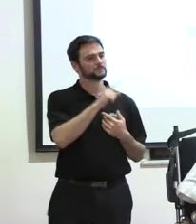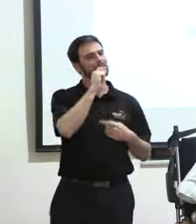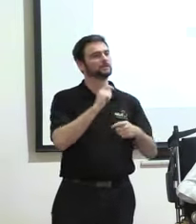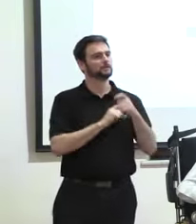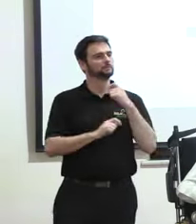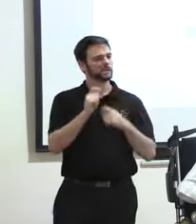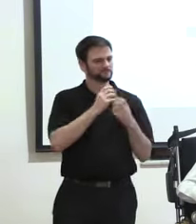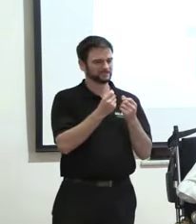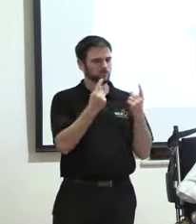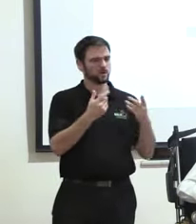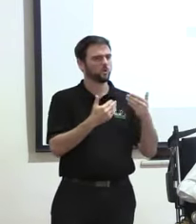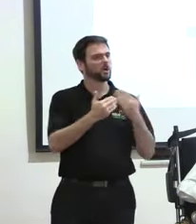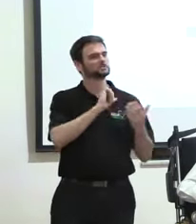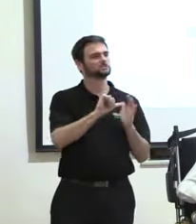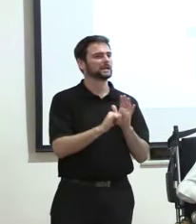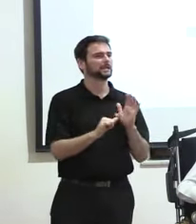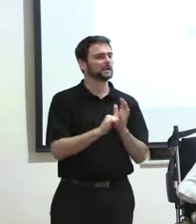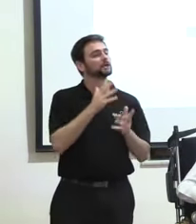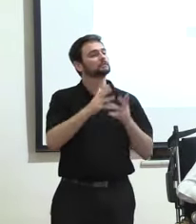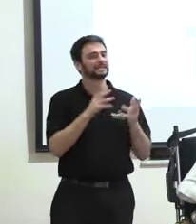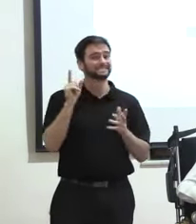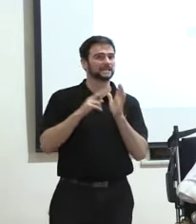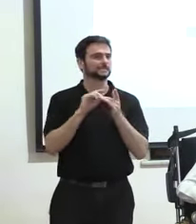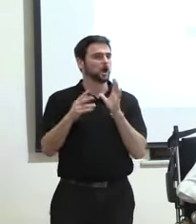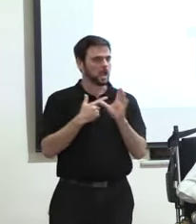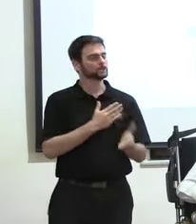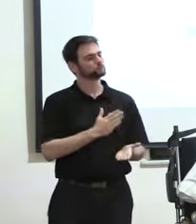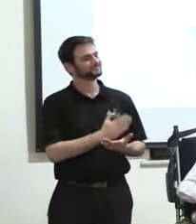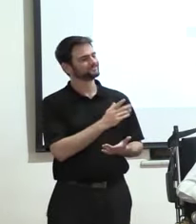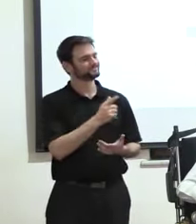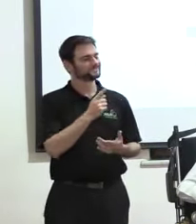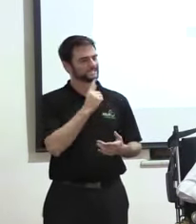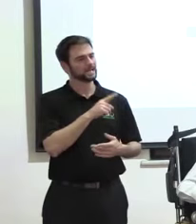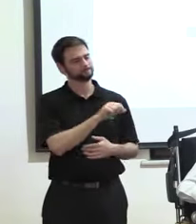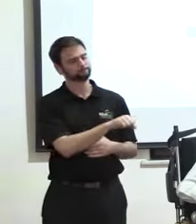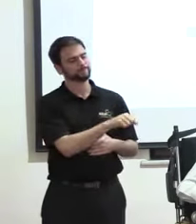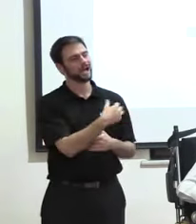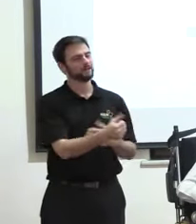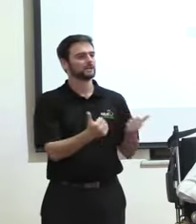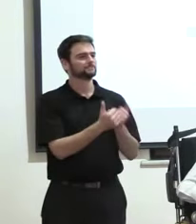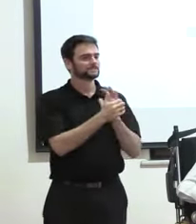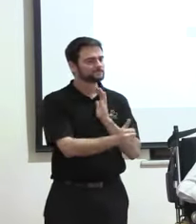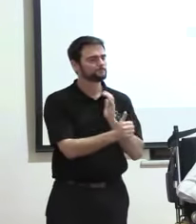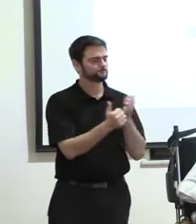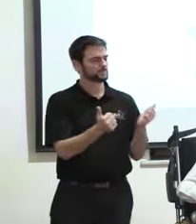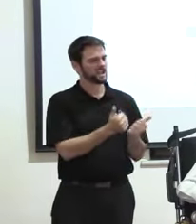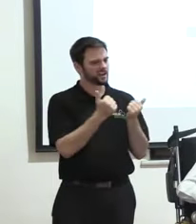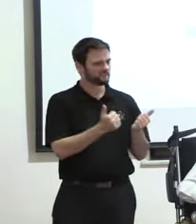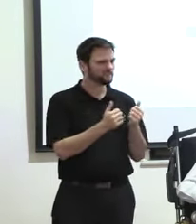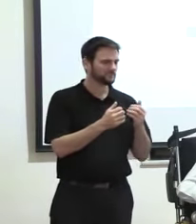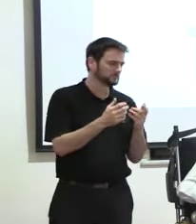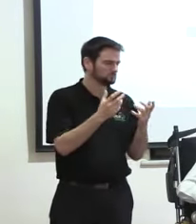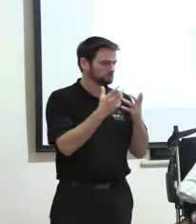means that the NDIS believes they've got the skills and the resources to actually do the things that they say they can